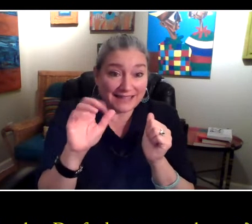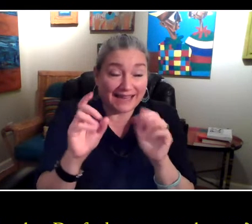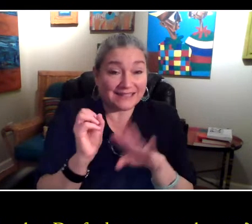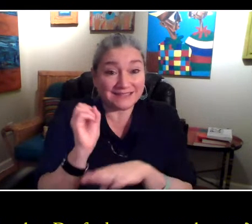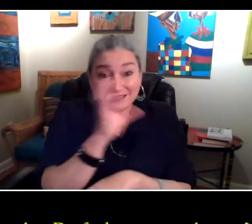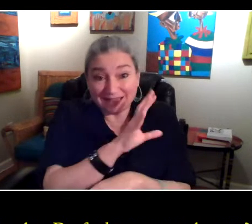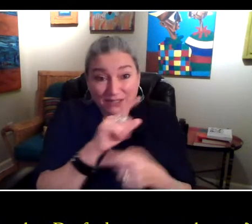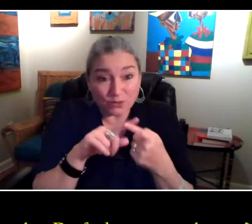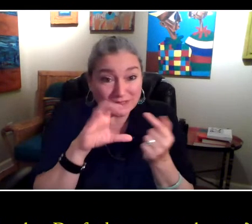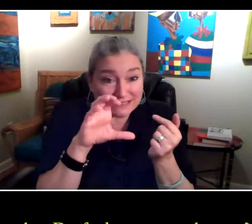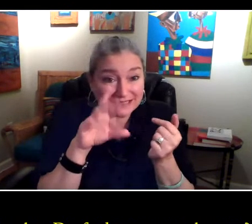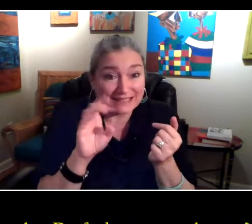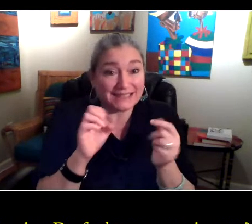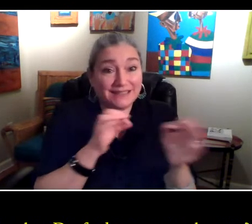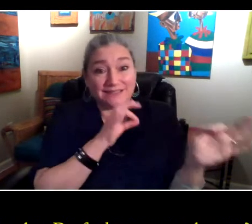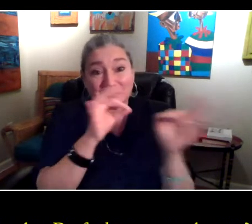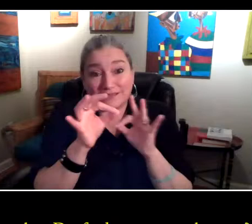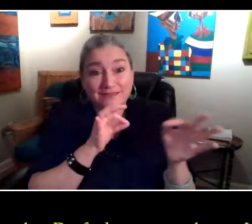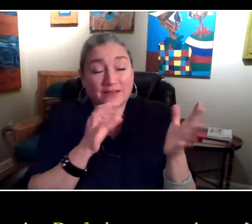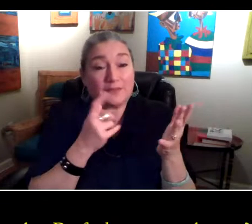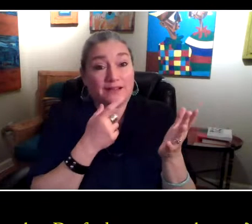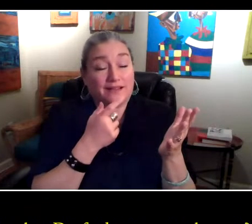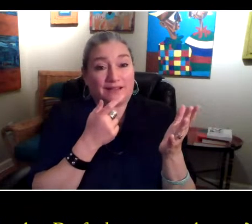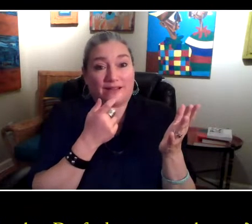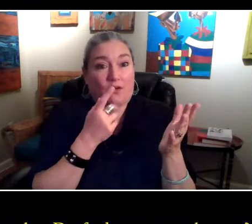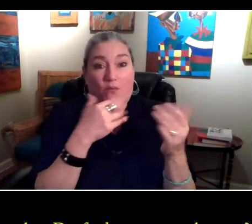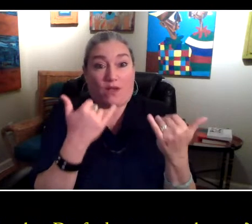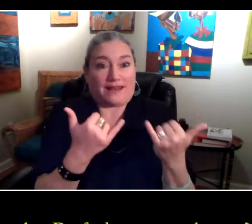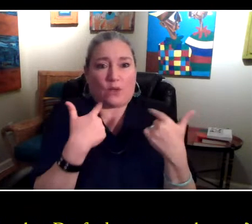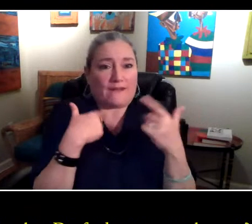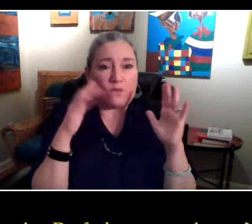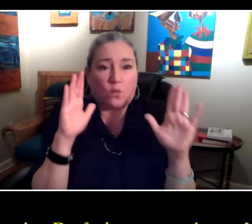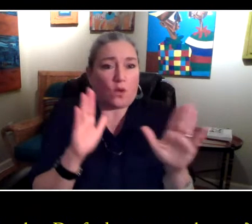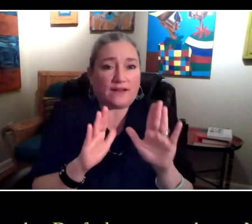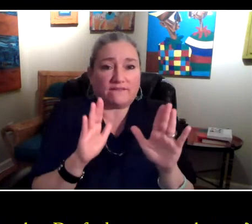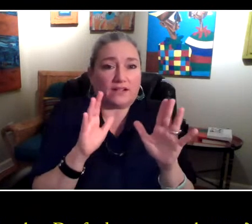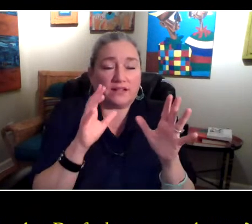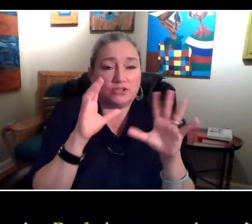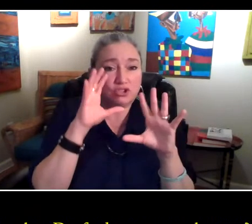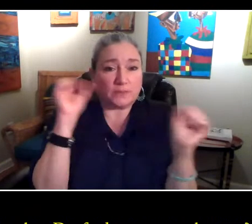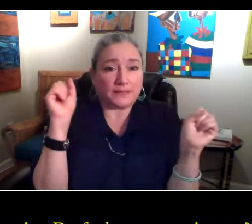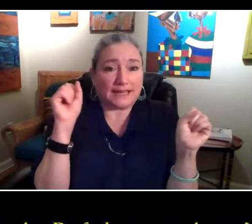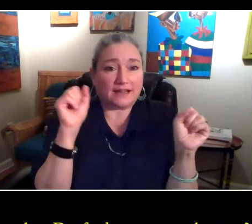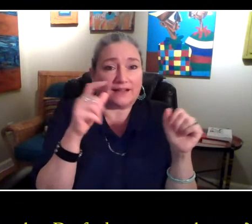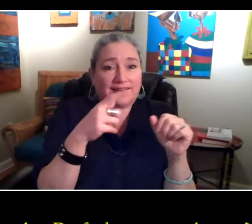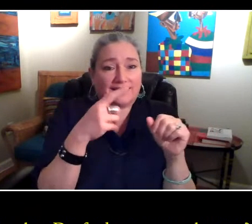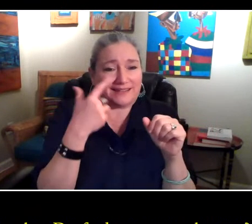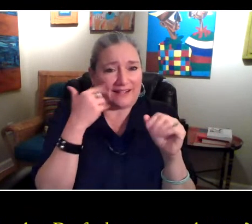write letters and work with CAD and CalEd, send information to